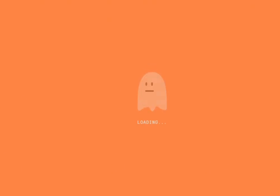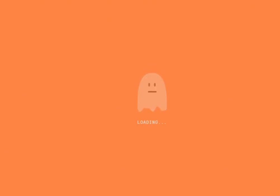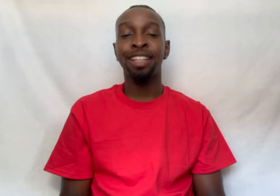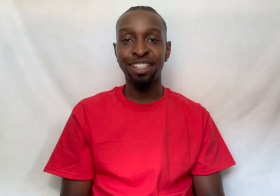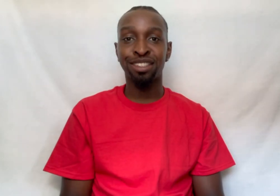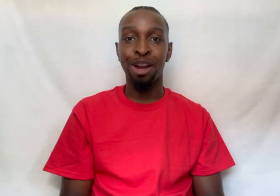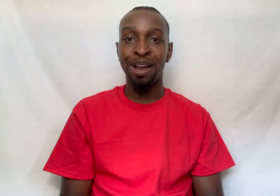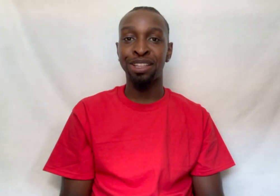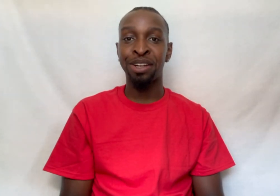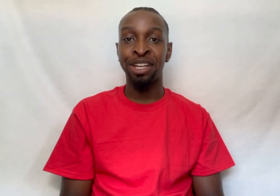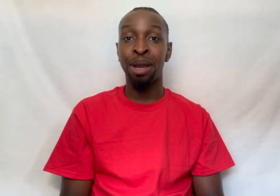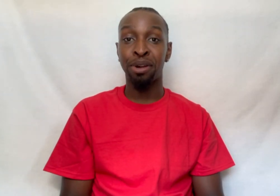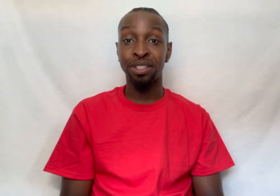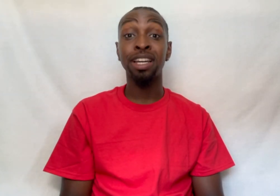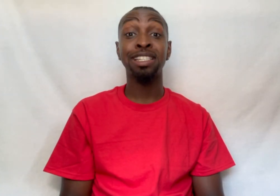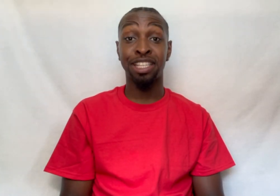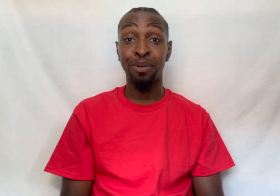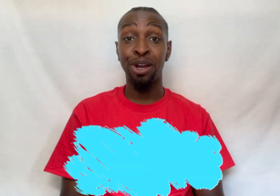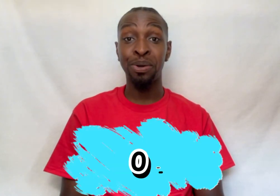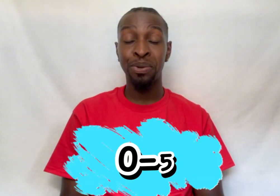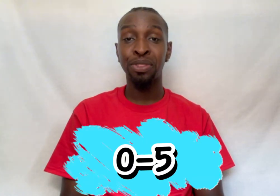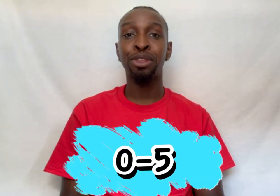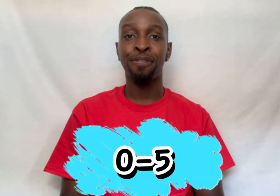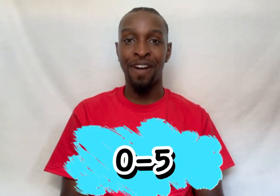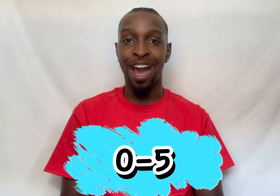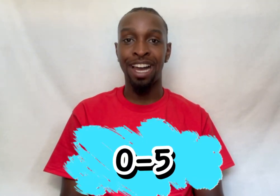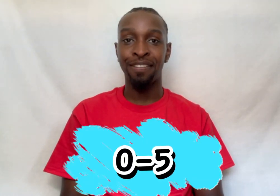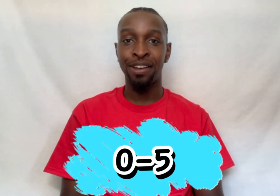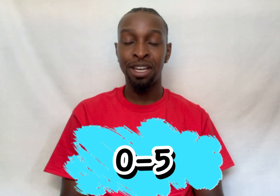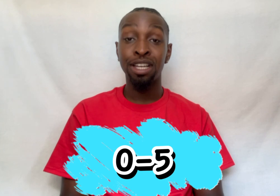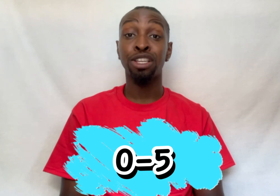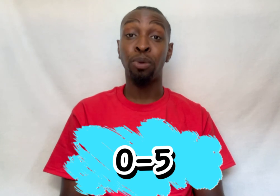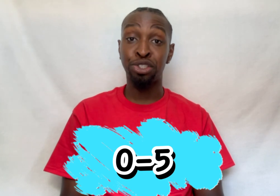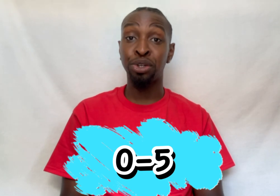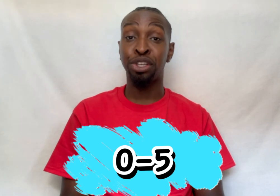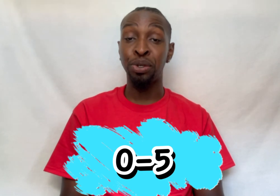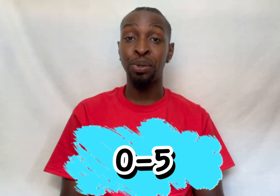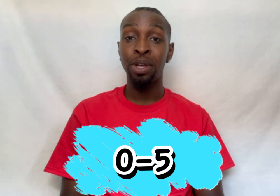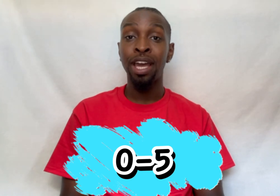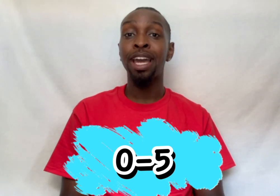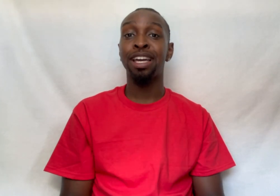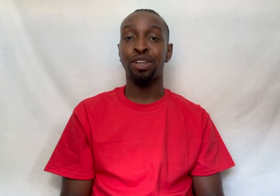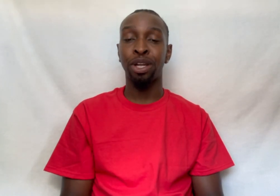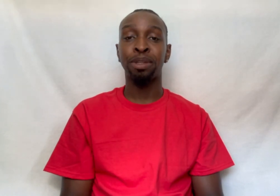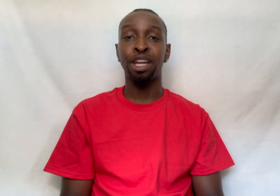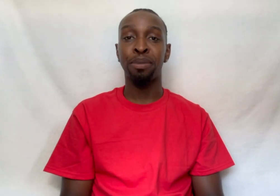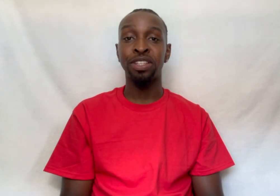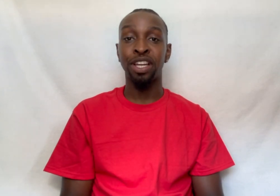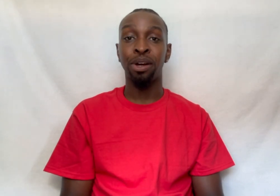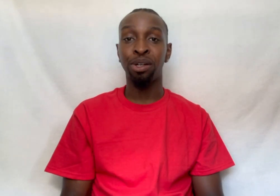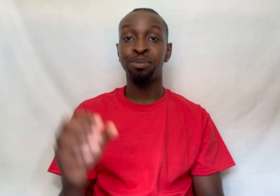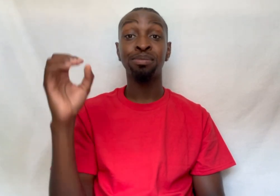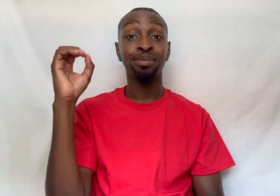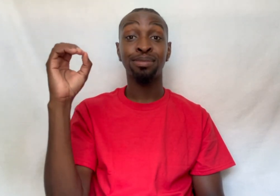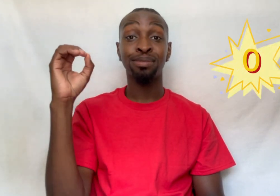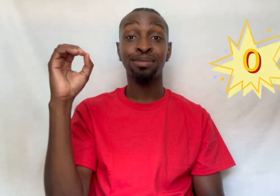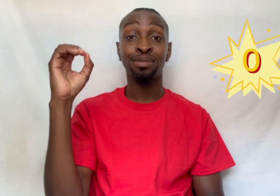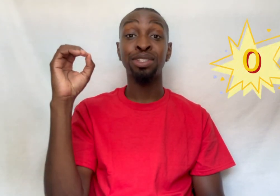Let's start by learning numbers 0 through 5. So what you do is hold up the number 0, just